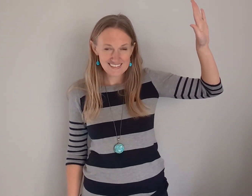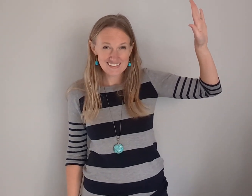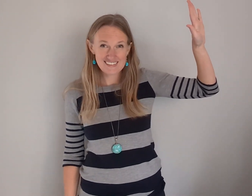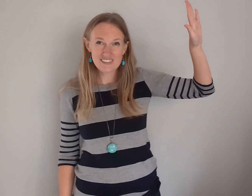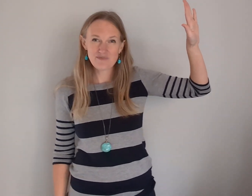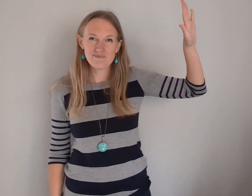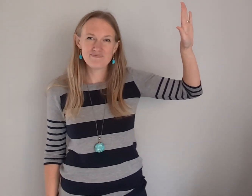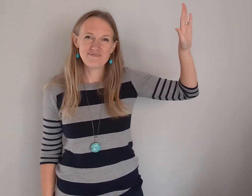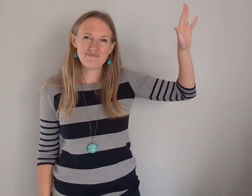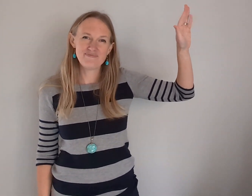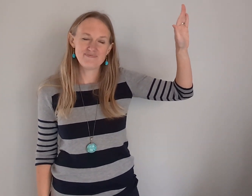yours.